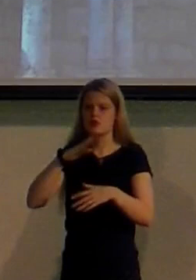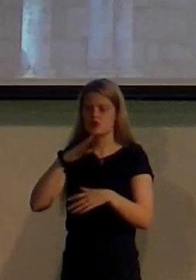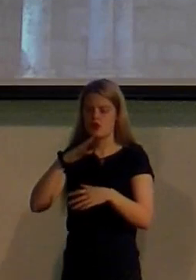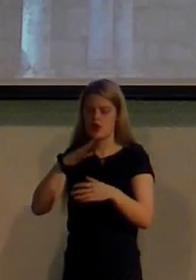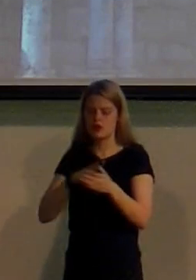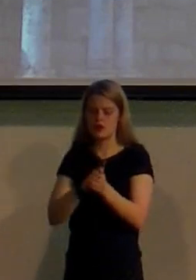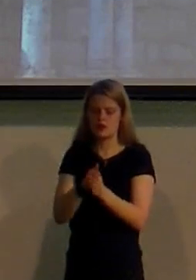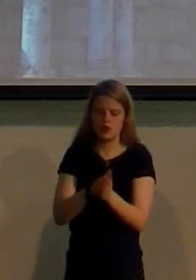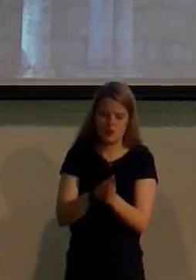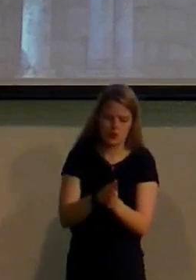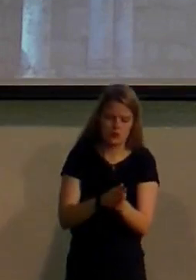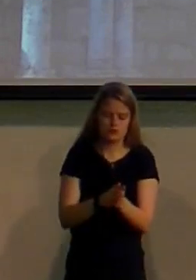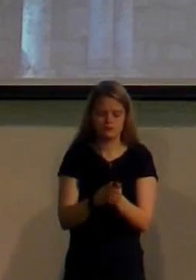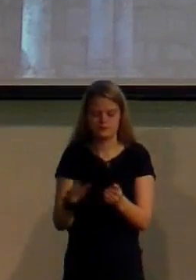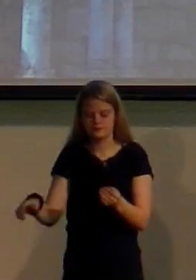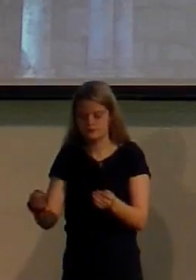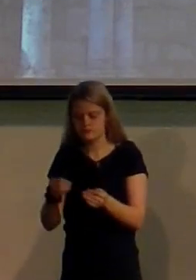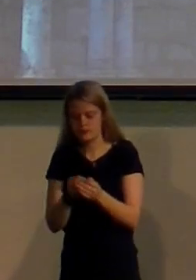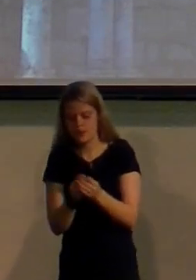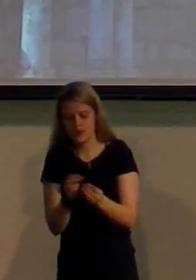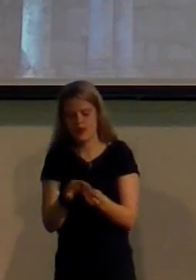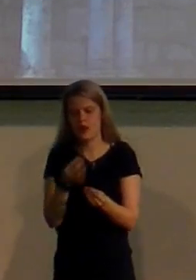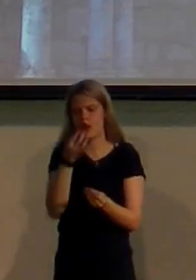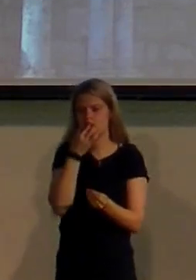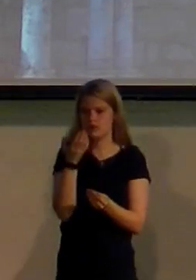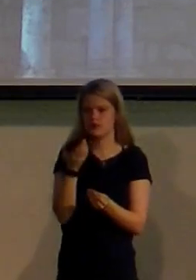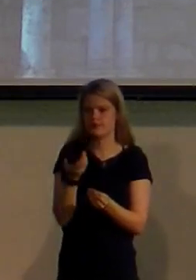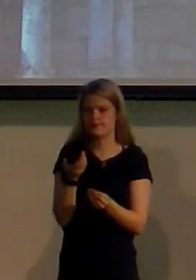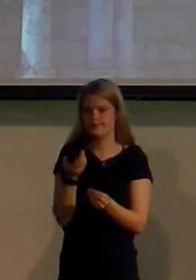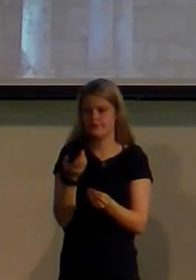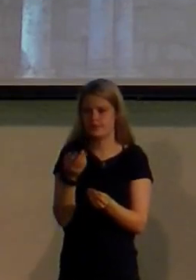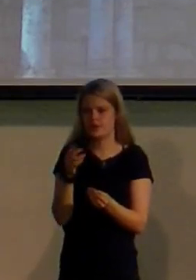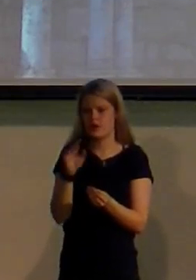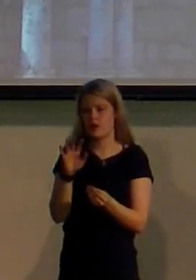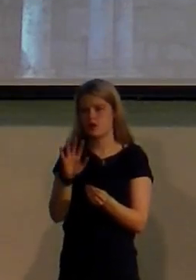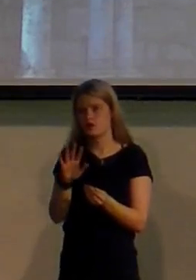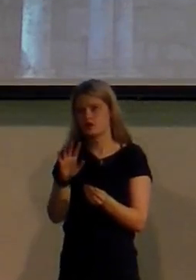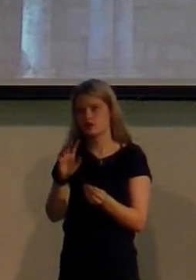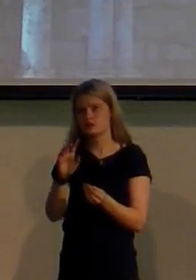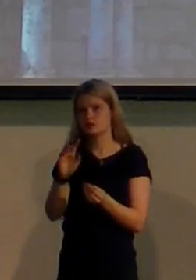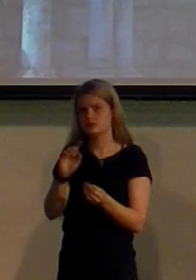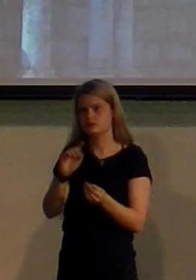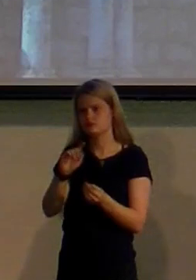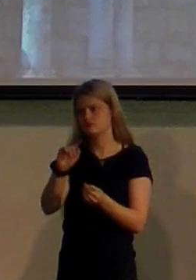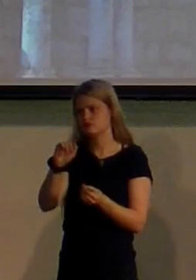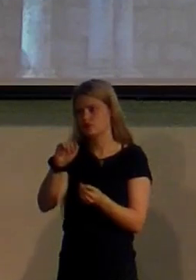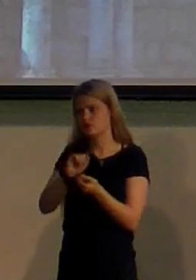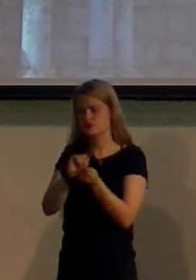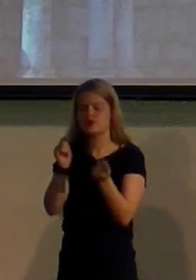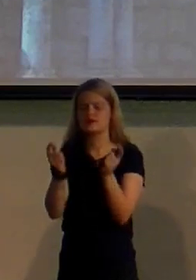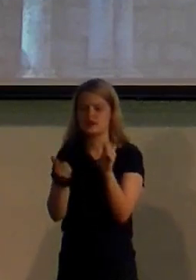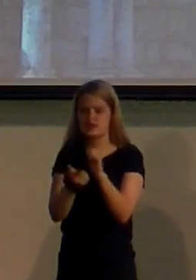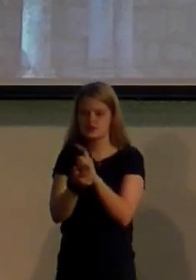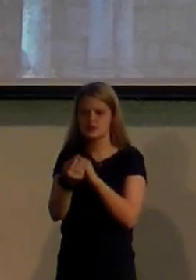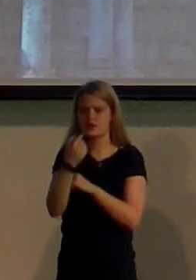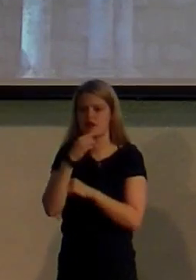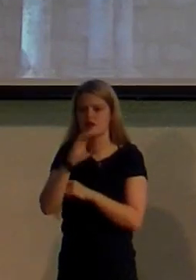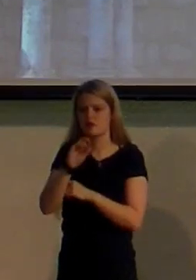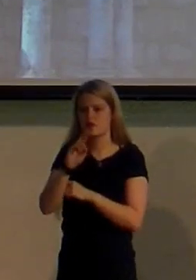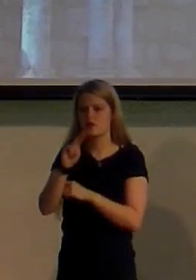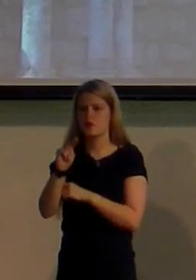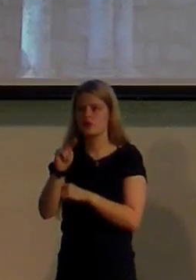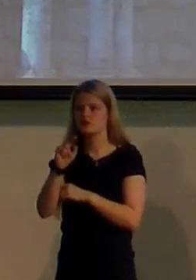knock the shells off and then eat the grain. If your translation says corn, it's really not maize. It's talking about a wheat